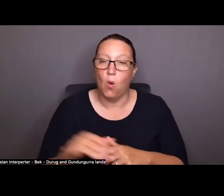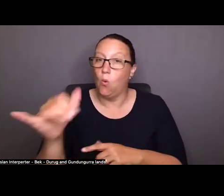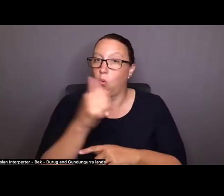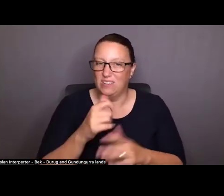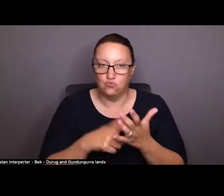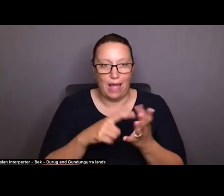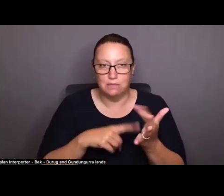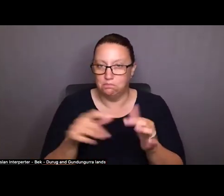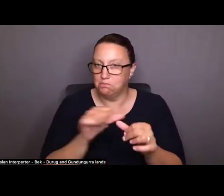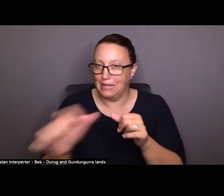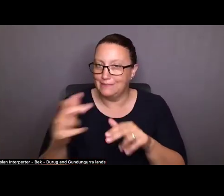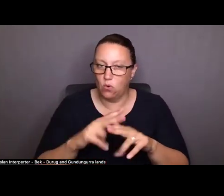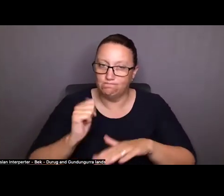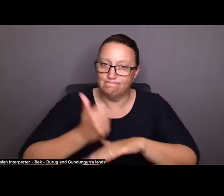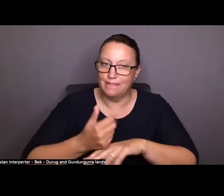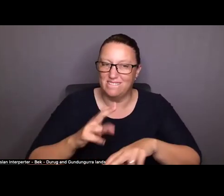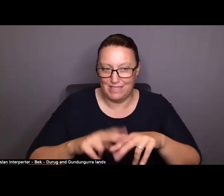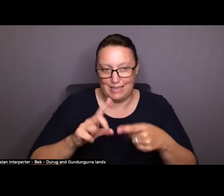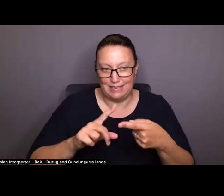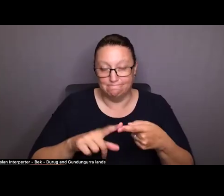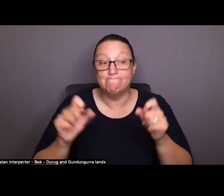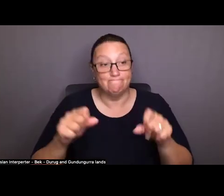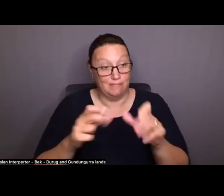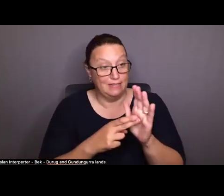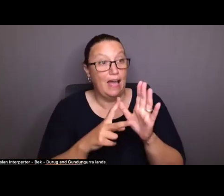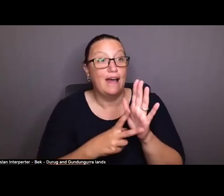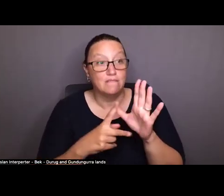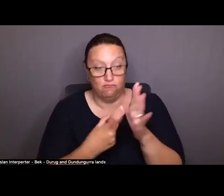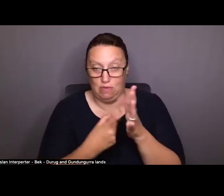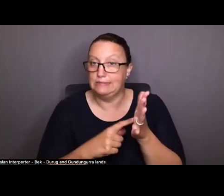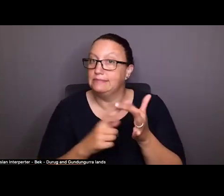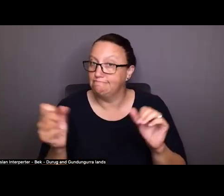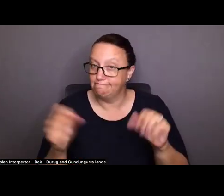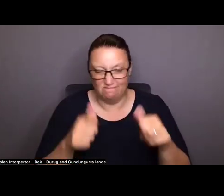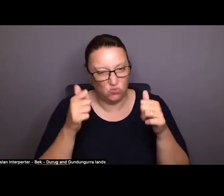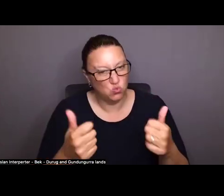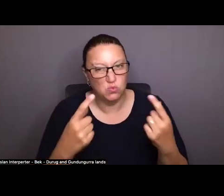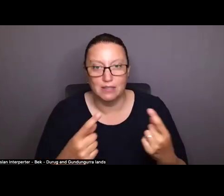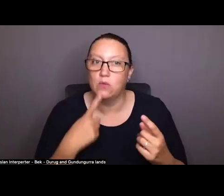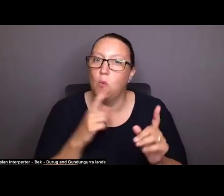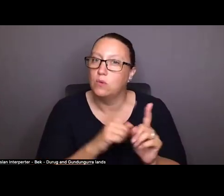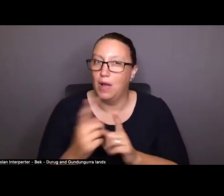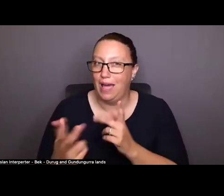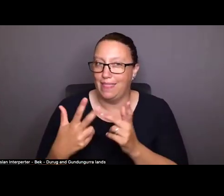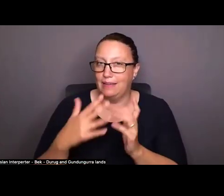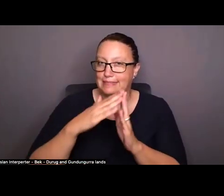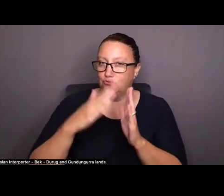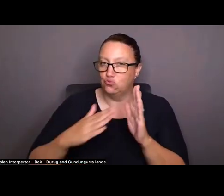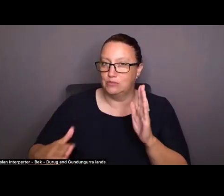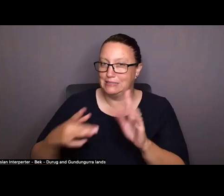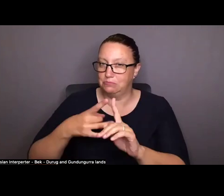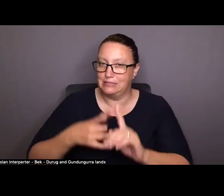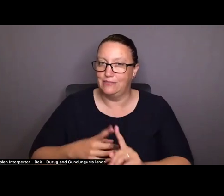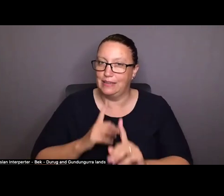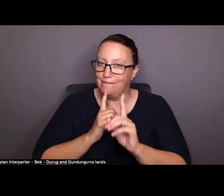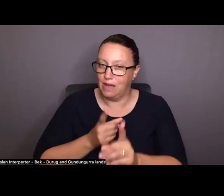fees? Yeah, Nava Rates is a great place to start. There's also other industry specific advice if